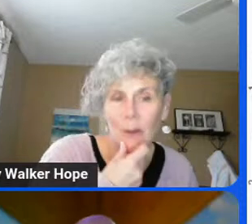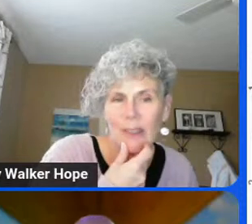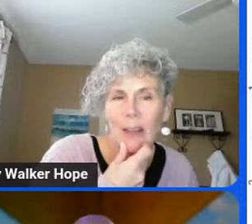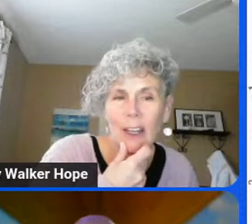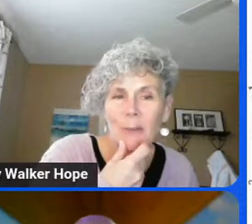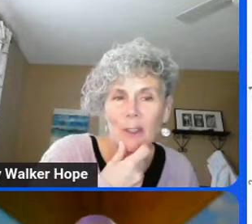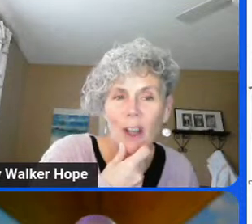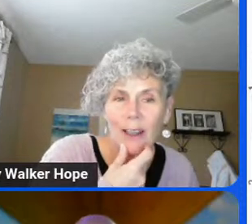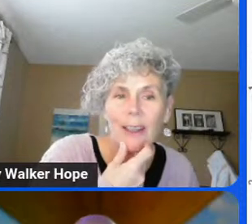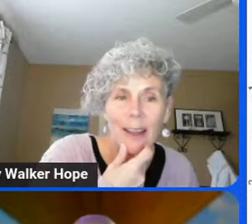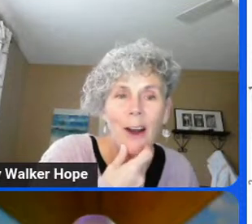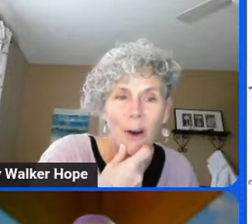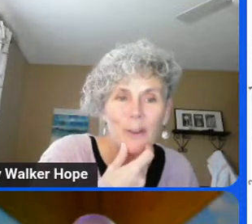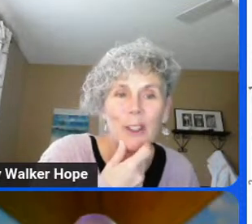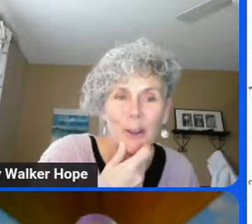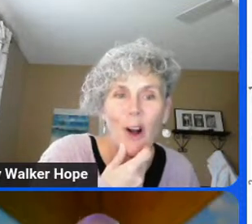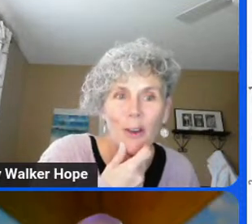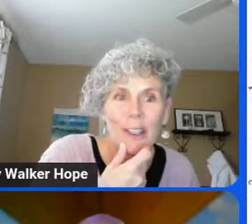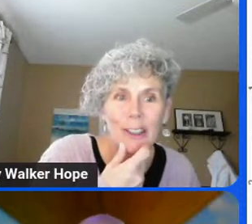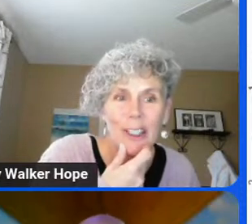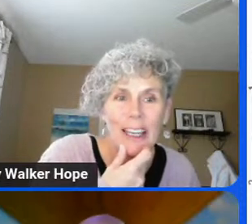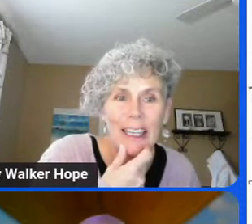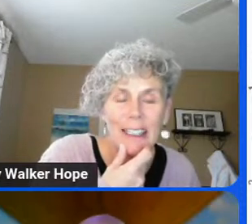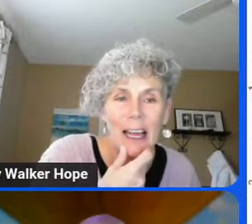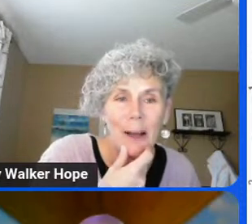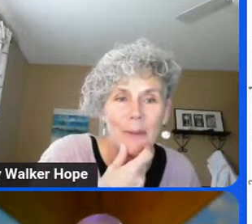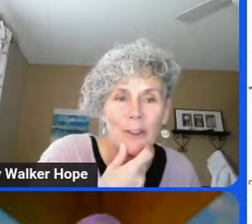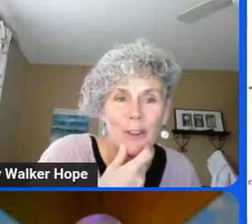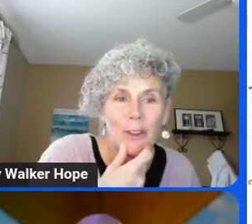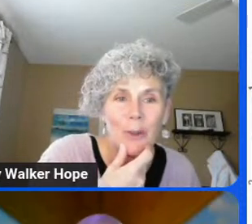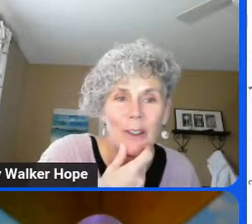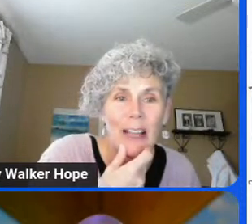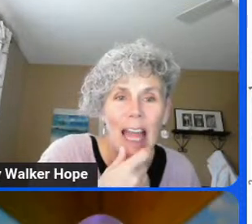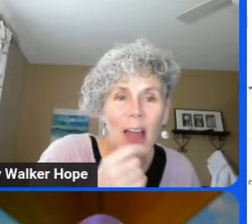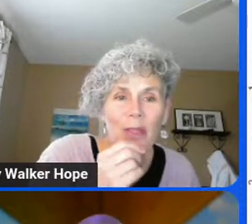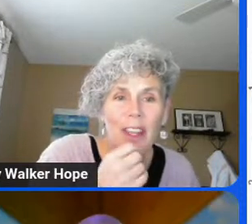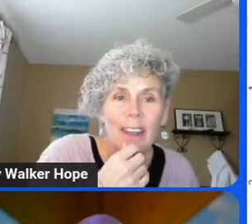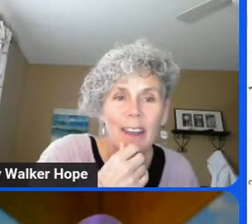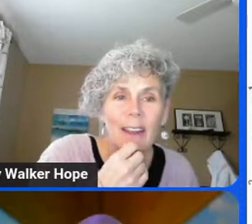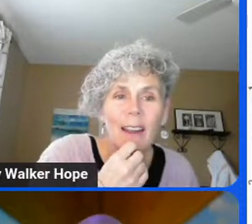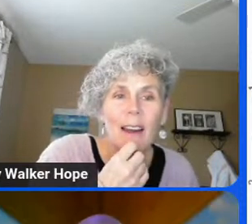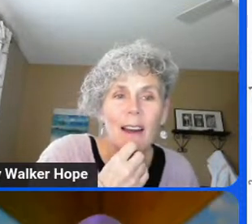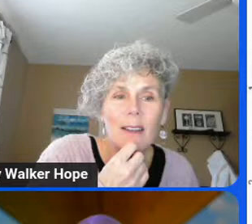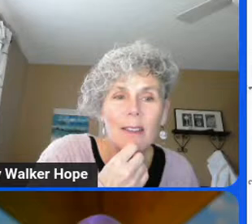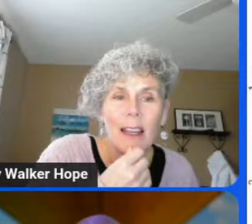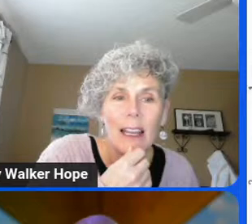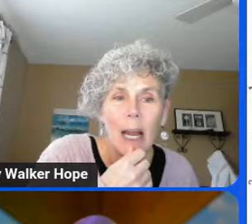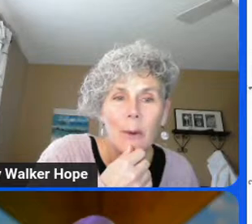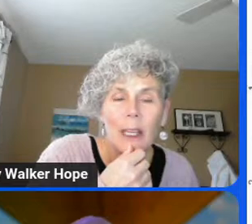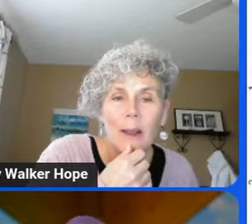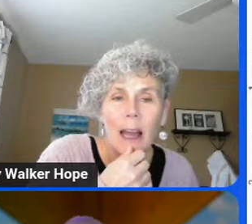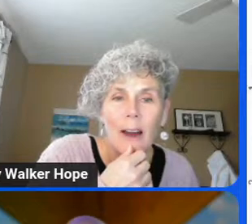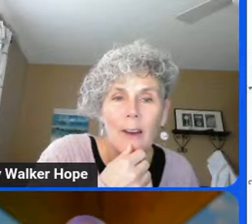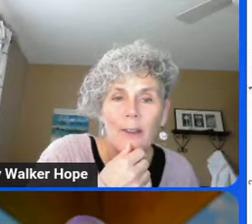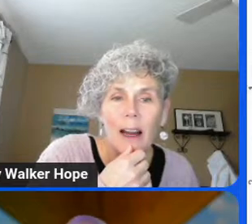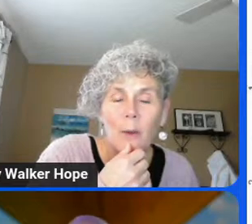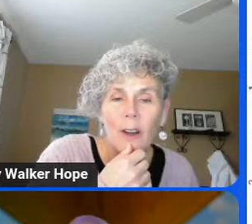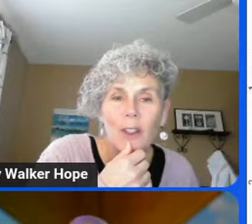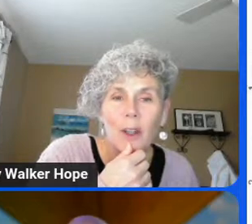now that I've been talking, hopefully you're already looking at it in your school and thinking, okay, how would I want to go and